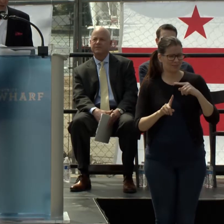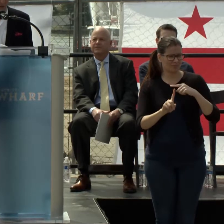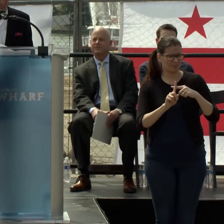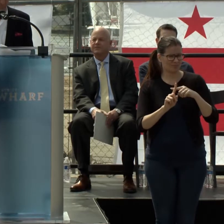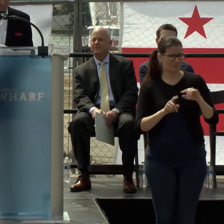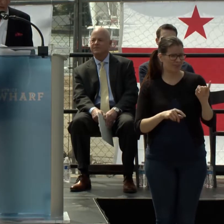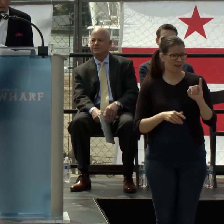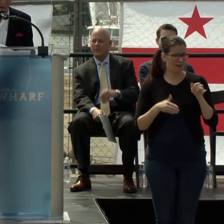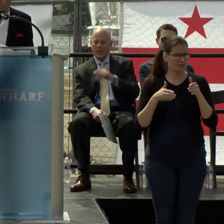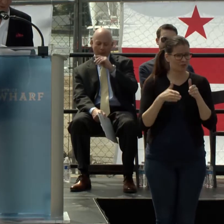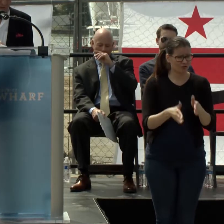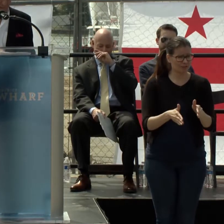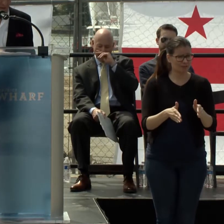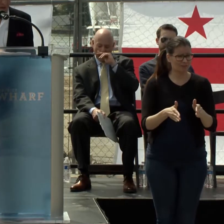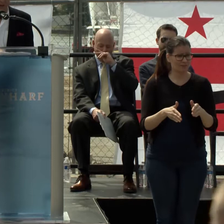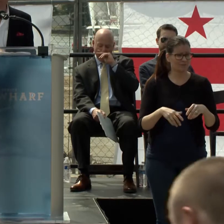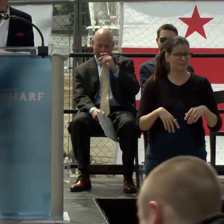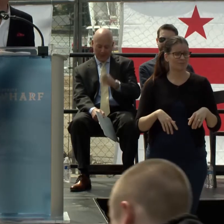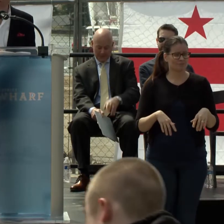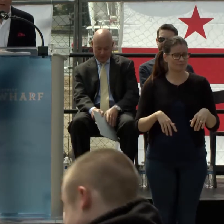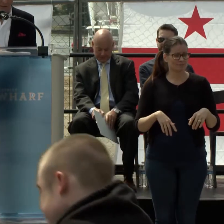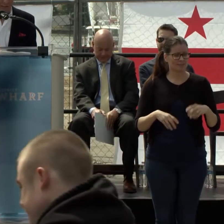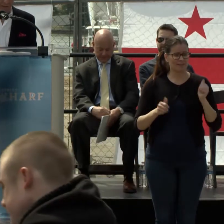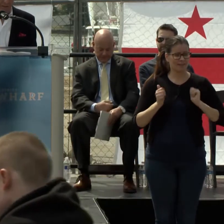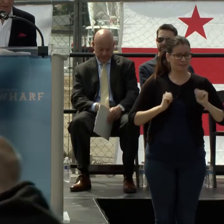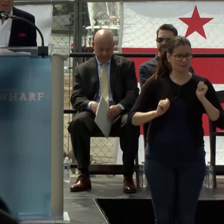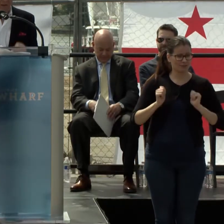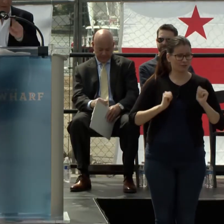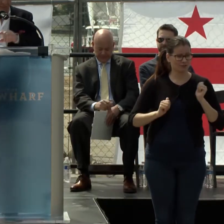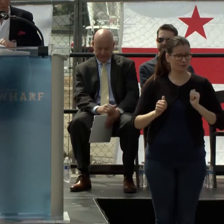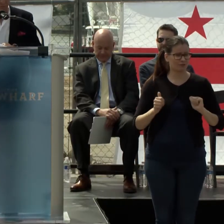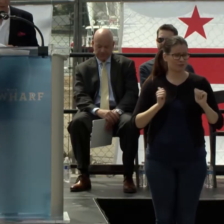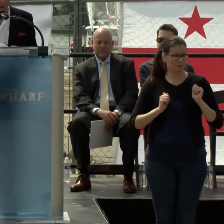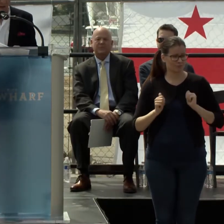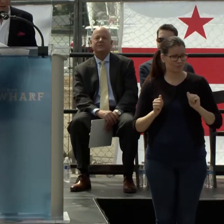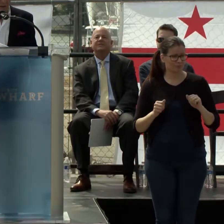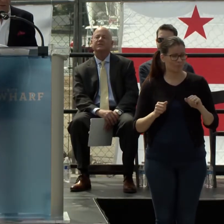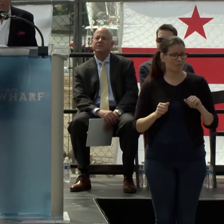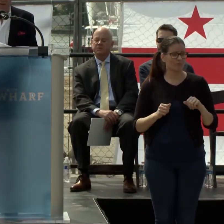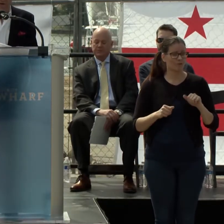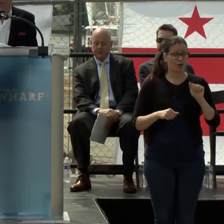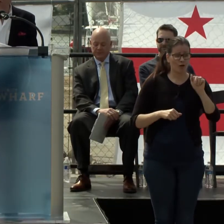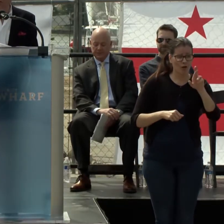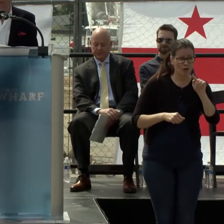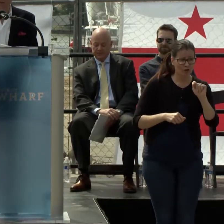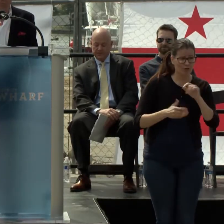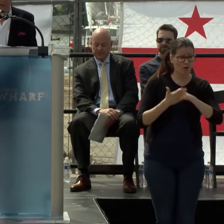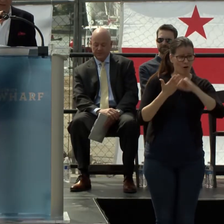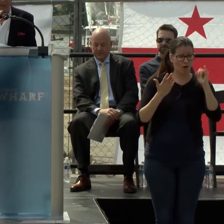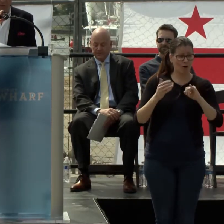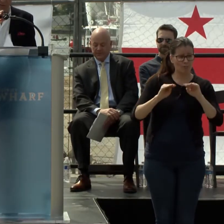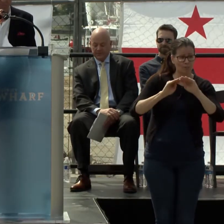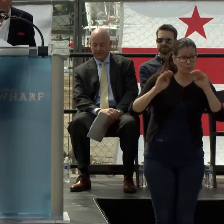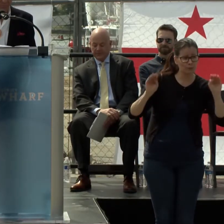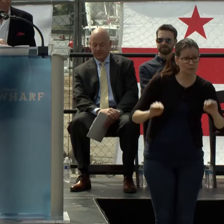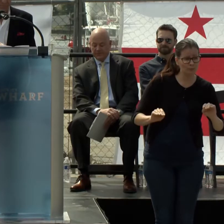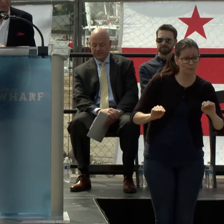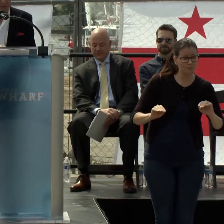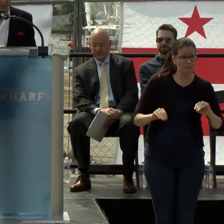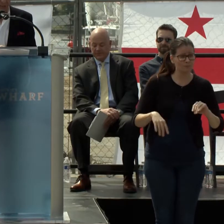and a theater, art museum. And perhaps finally, if it moves along, the redevelopment of Greenleaf Public